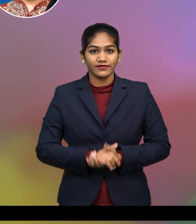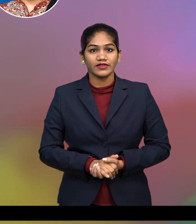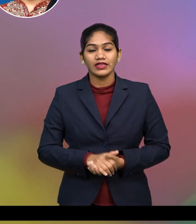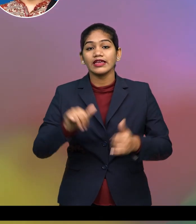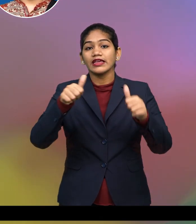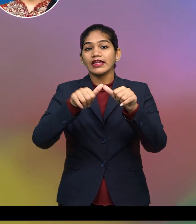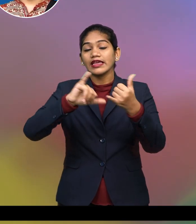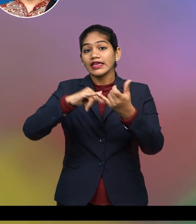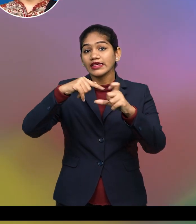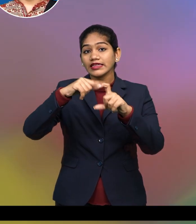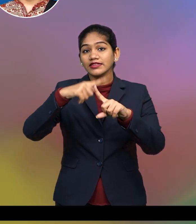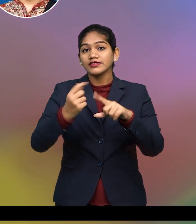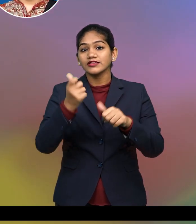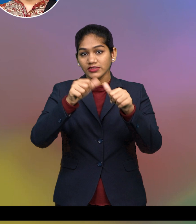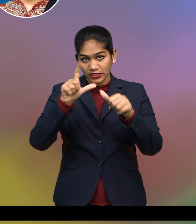asexual